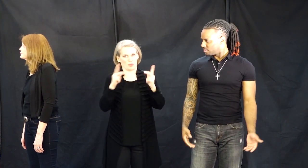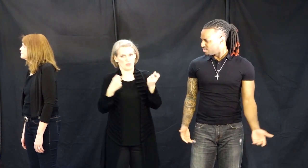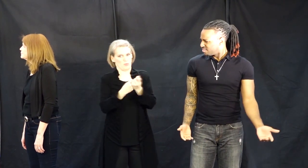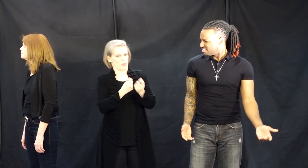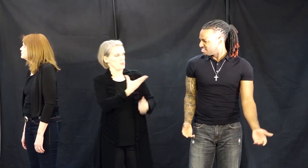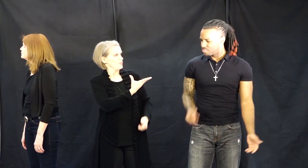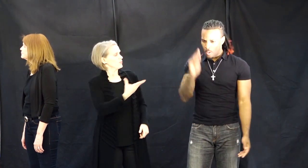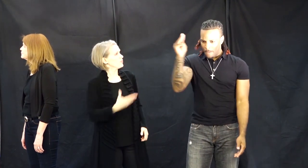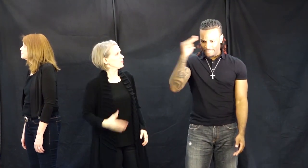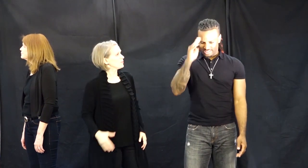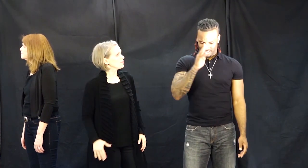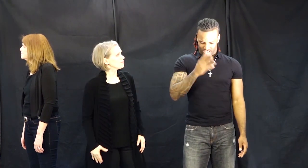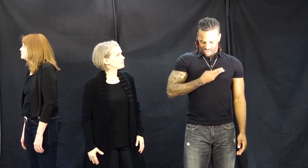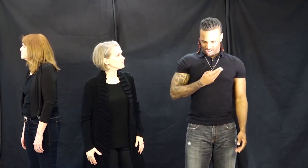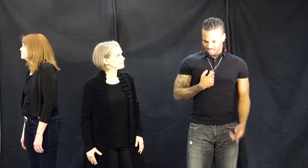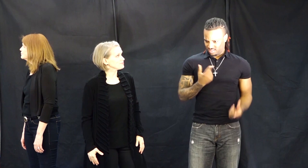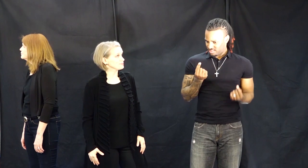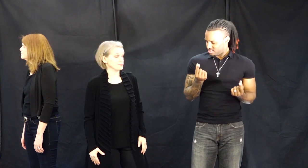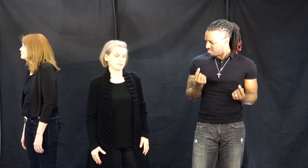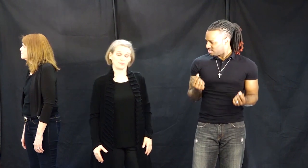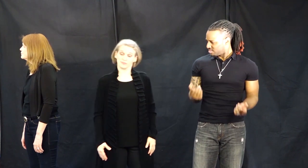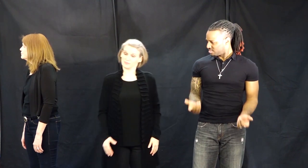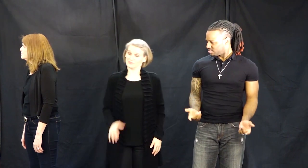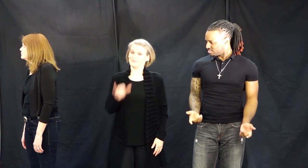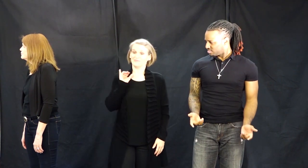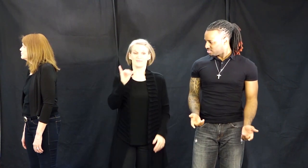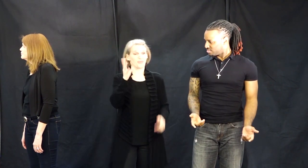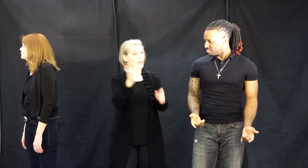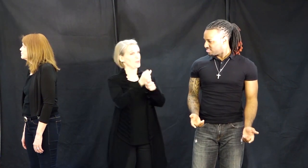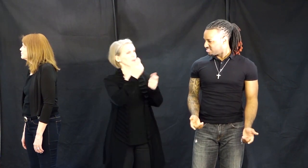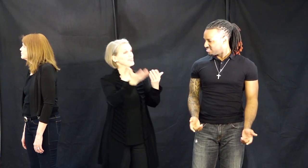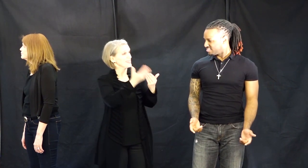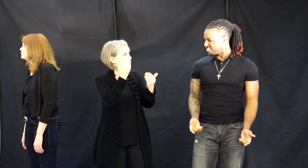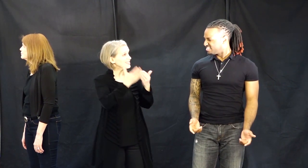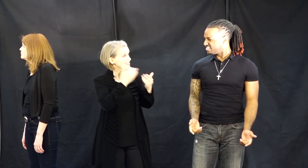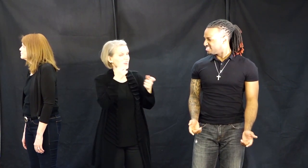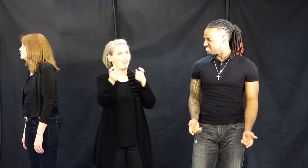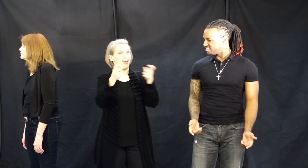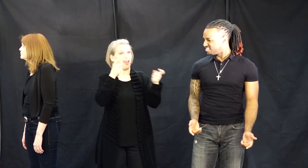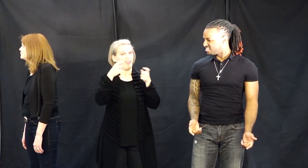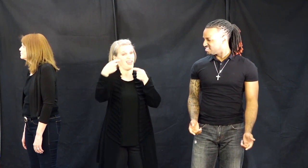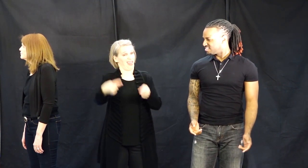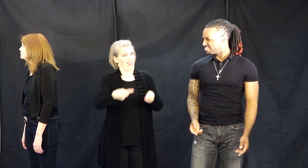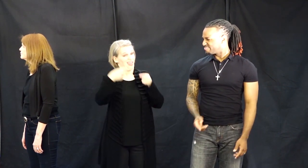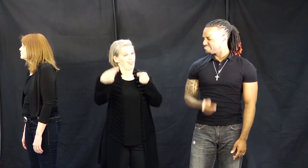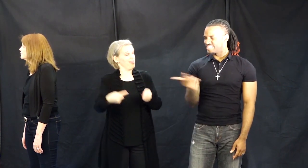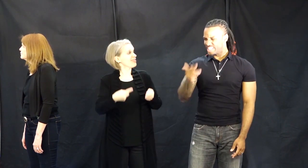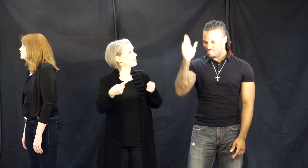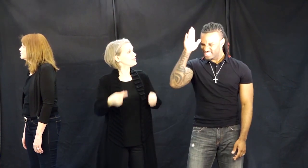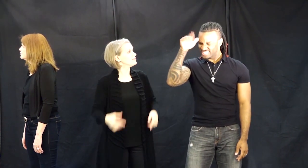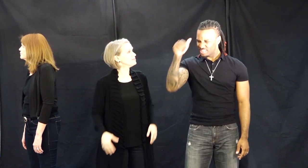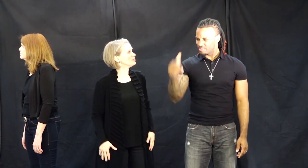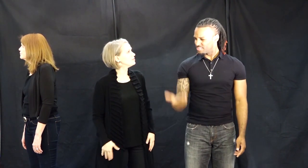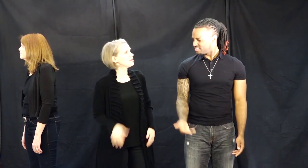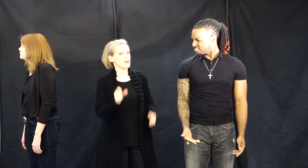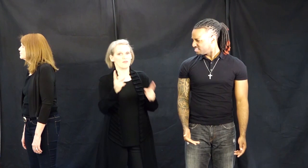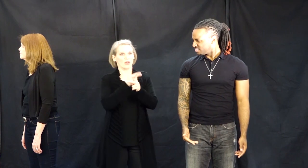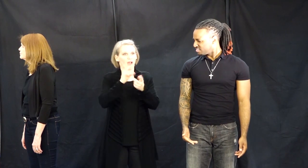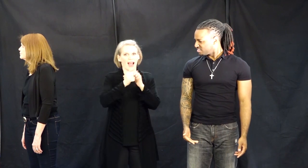Madison won't talk to me. That's a non-starter. Winning was easy, young man. Governing's hard. They're being intransigent. You have to find a compromise. But they don't